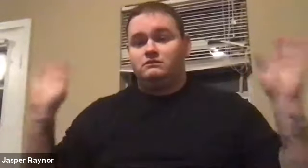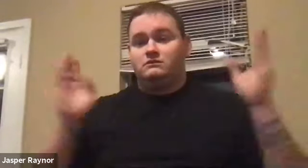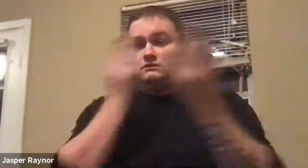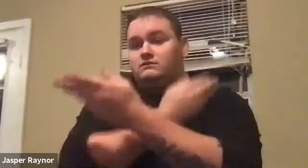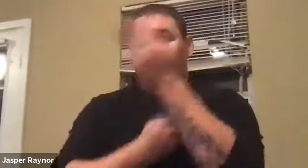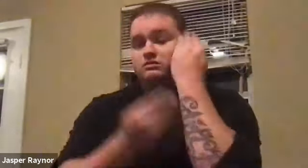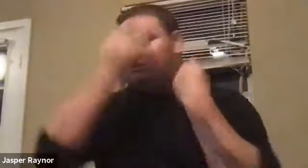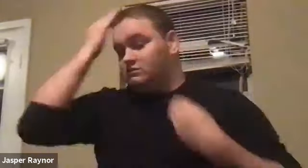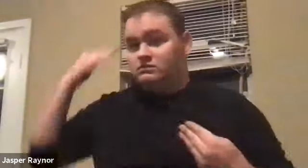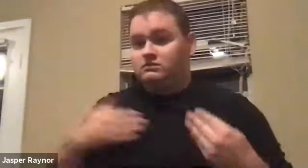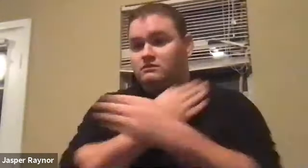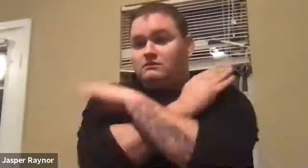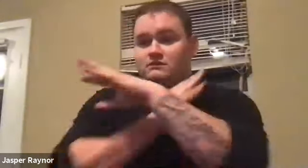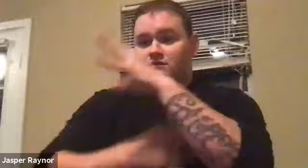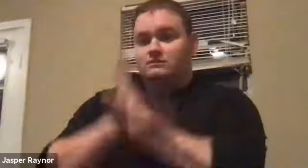Oh my God.